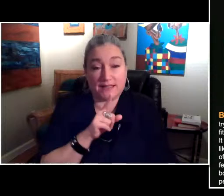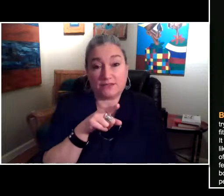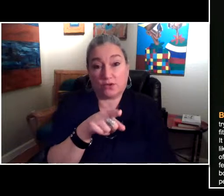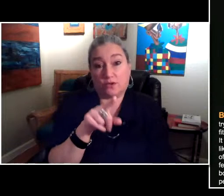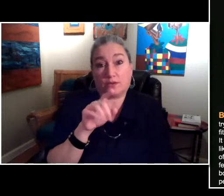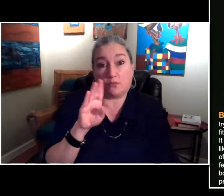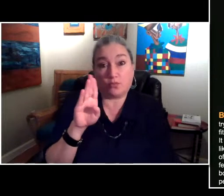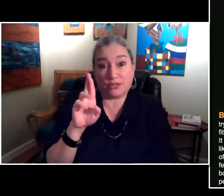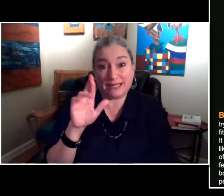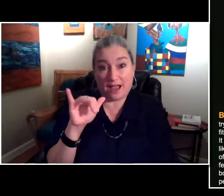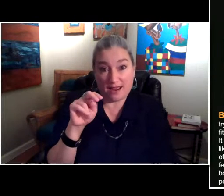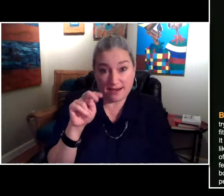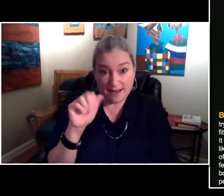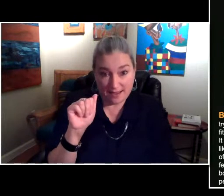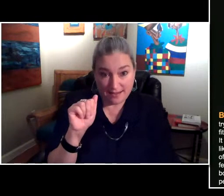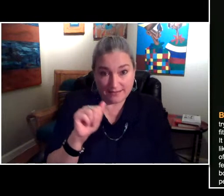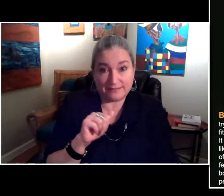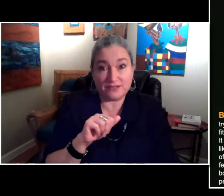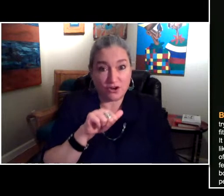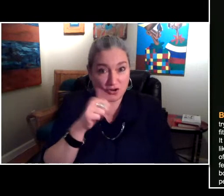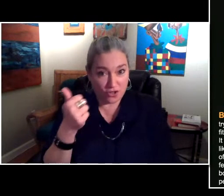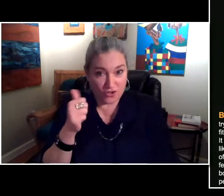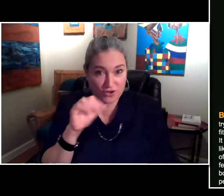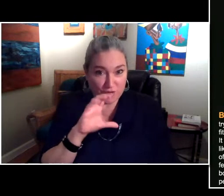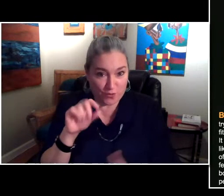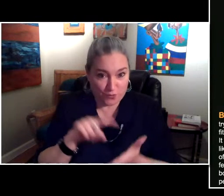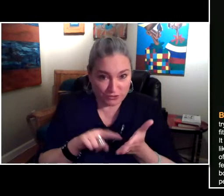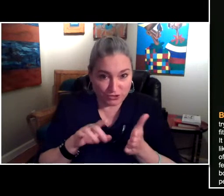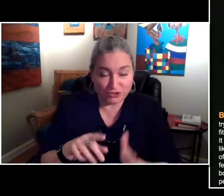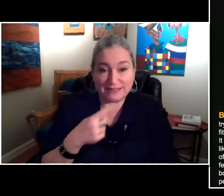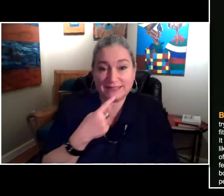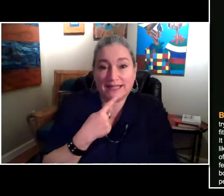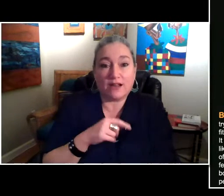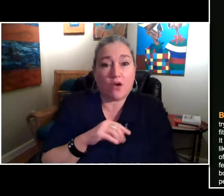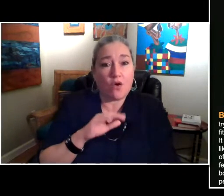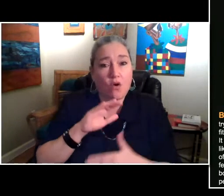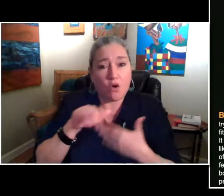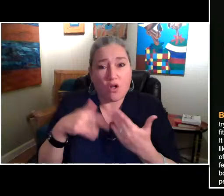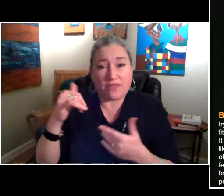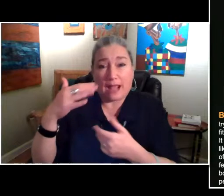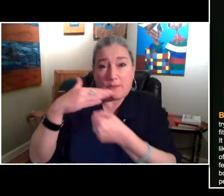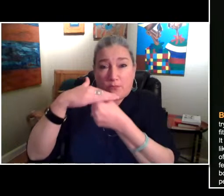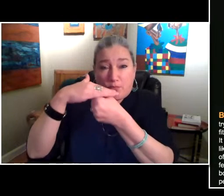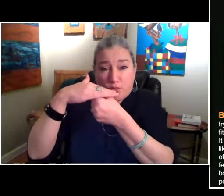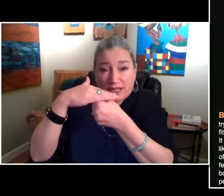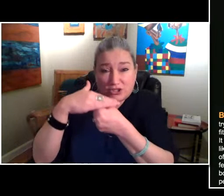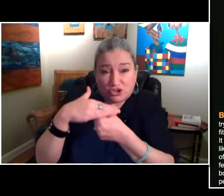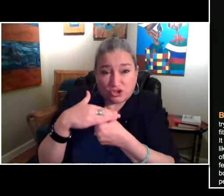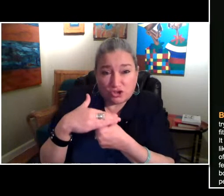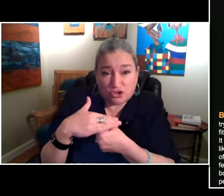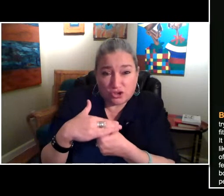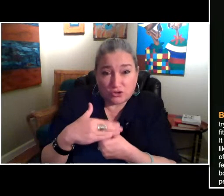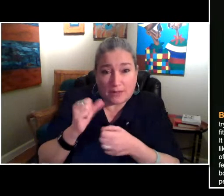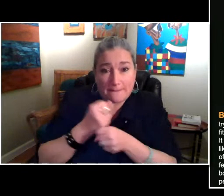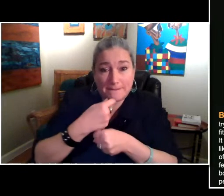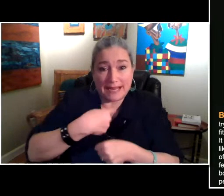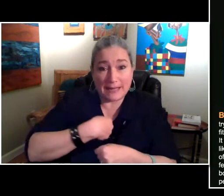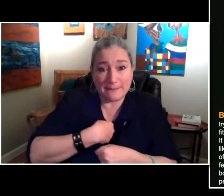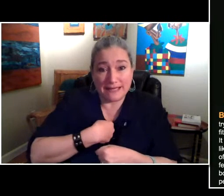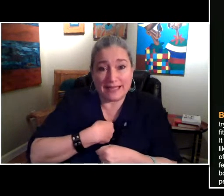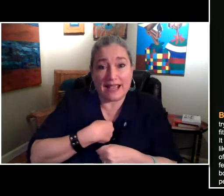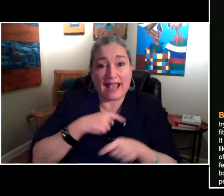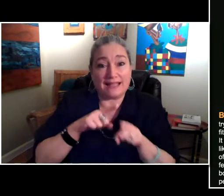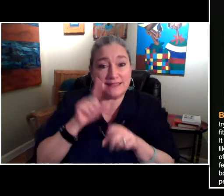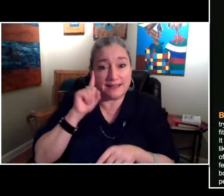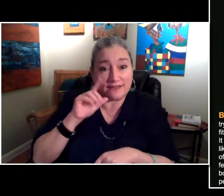pressure to become hearing, that you're not allowed to be deaf. Brianna shares, another co-researcher, Brianna shares in this